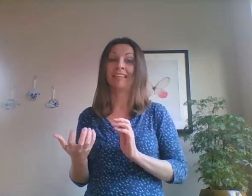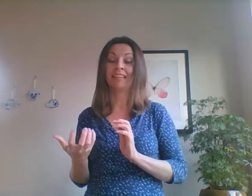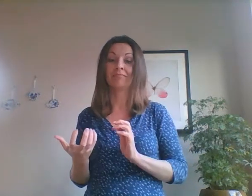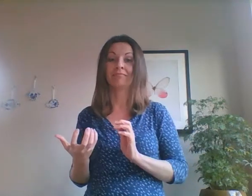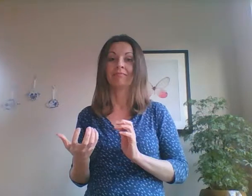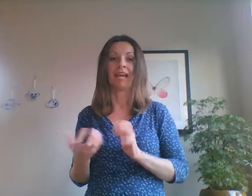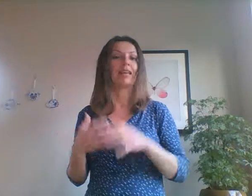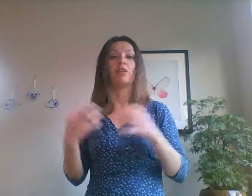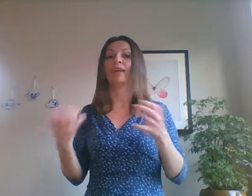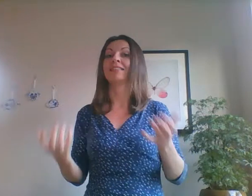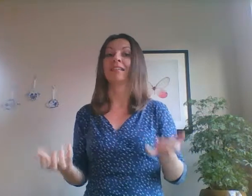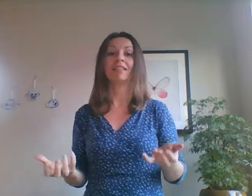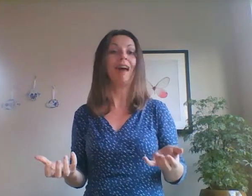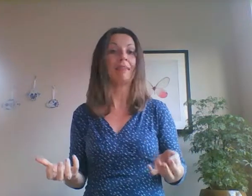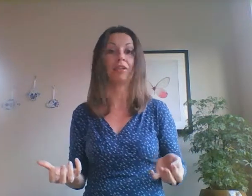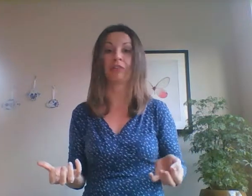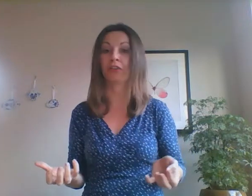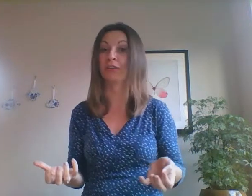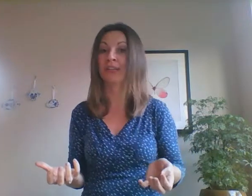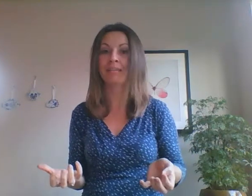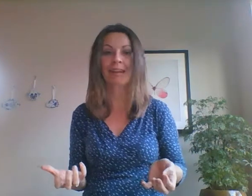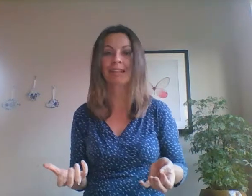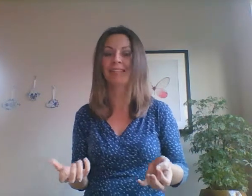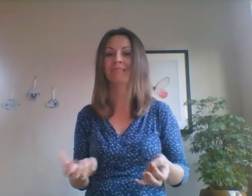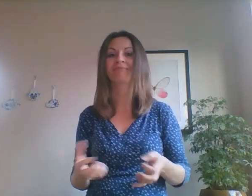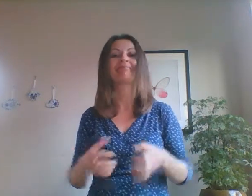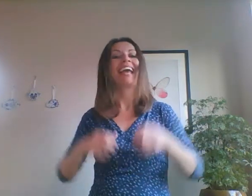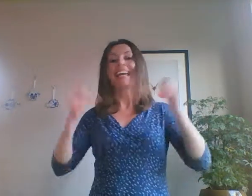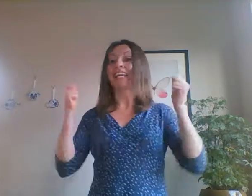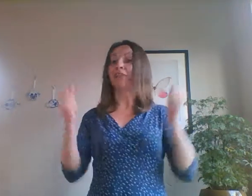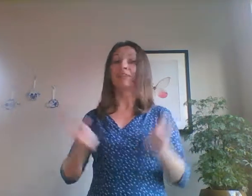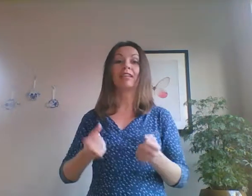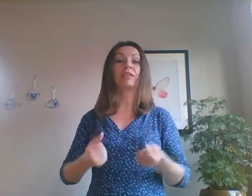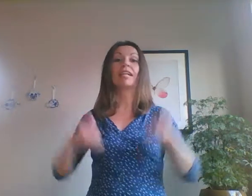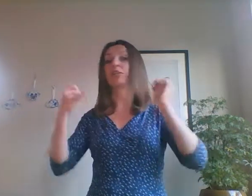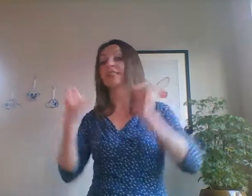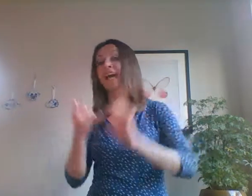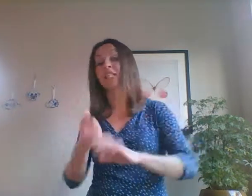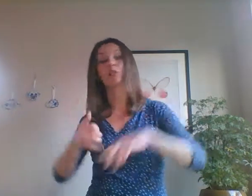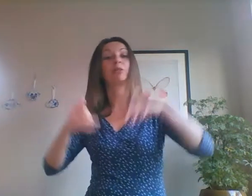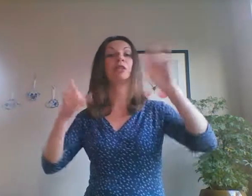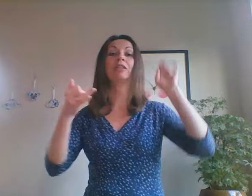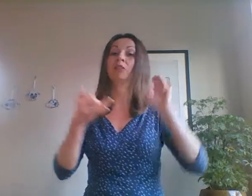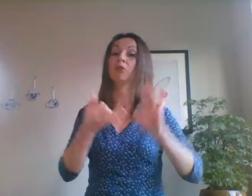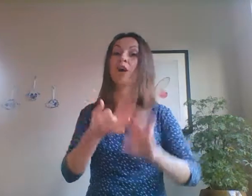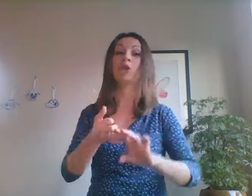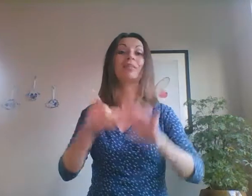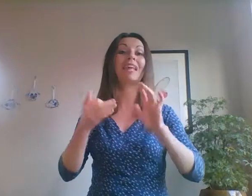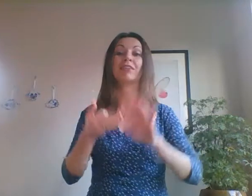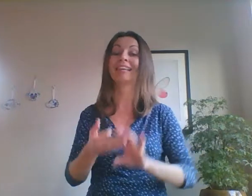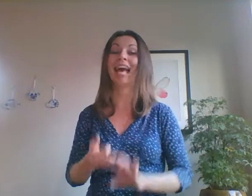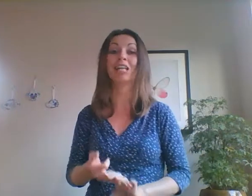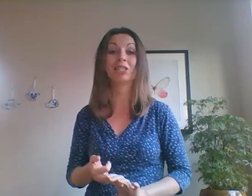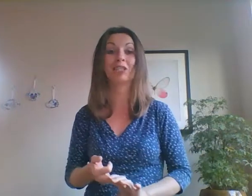studying, you can set the timer for 30 minutes. Get everything ready, your textbook, your notes, everything else you need,